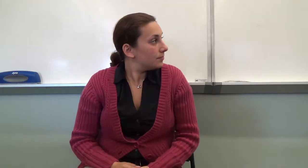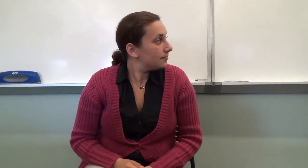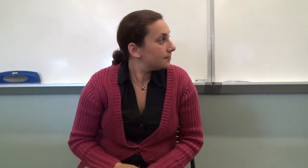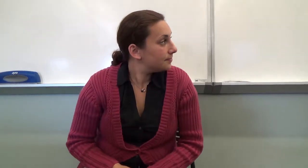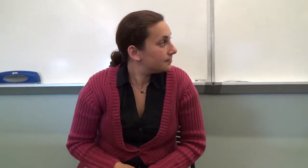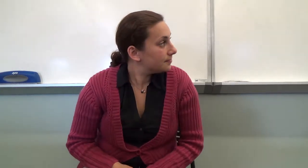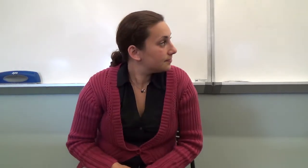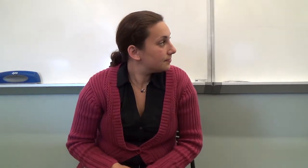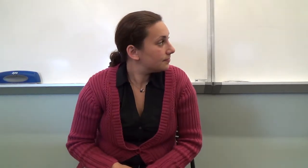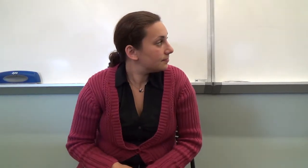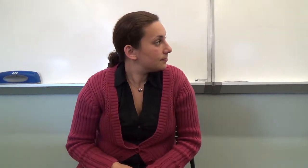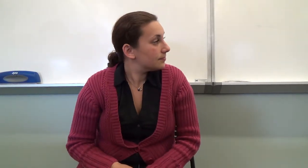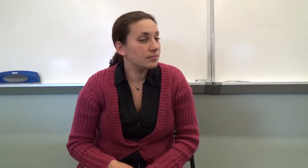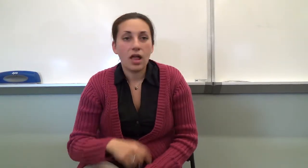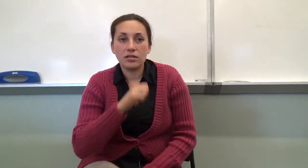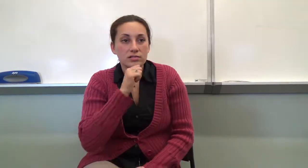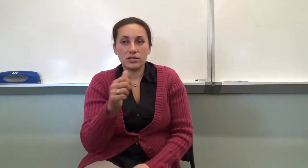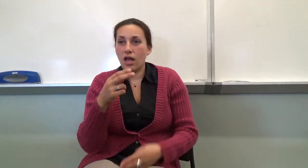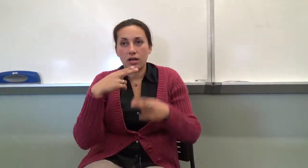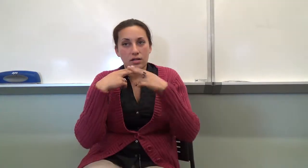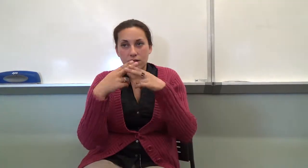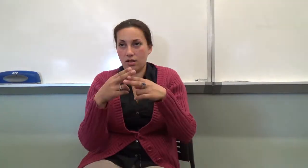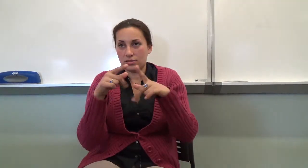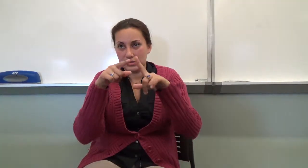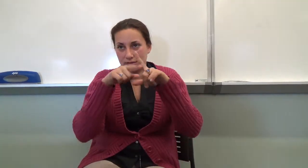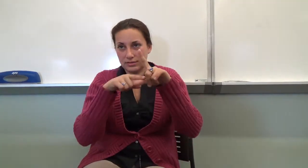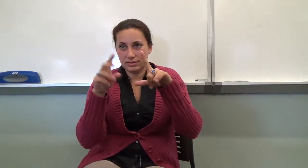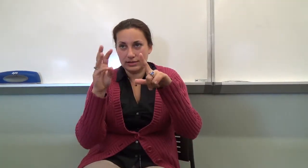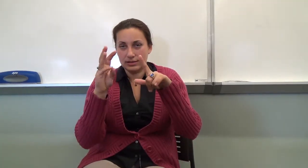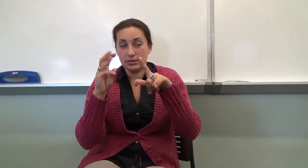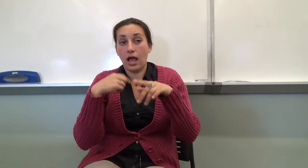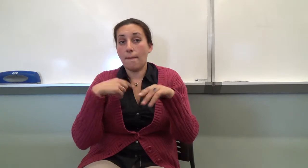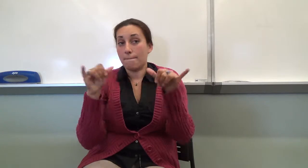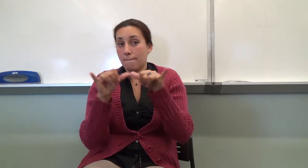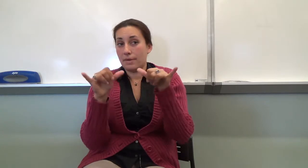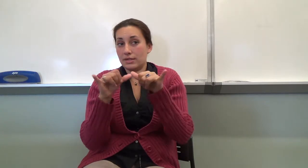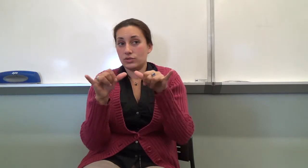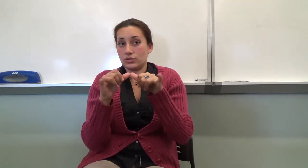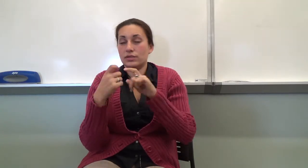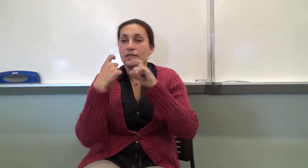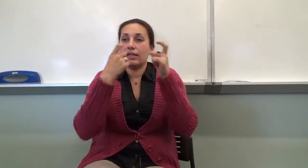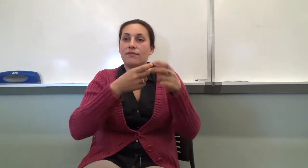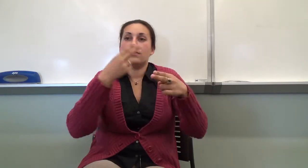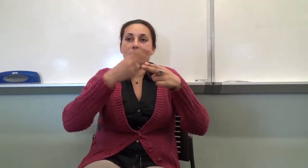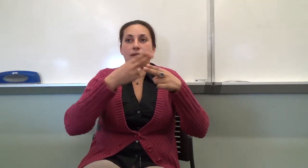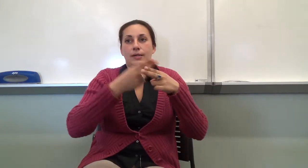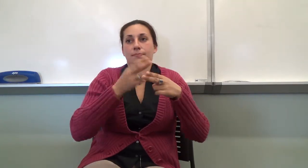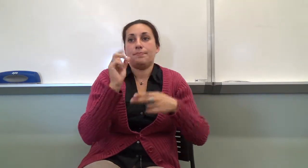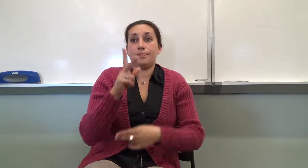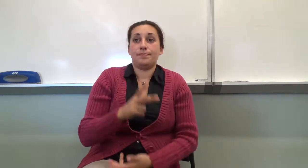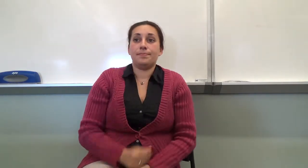It's no longer going to be called angle 6. I'm going to measure it, give it some number of degrees, and write it up